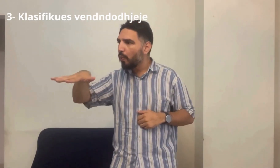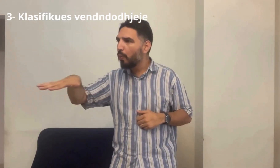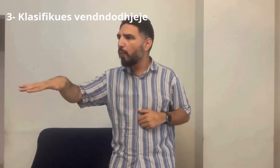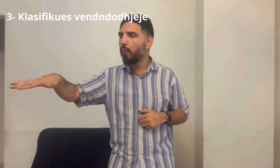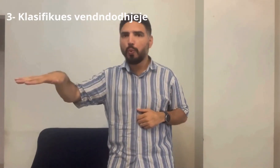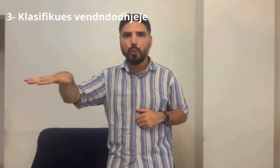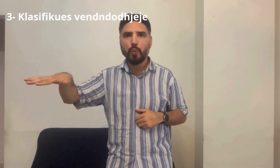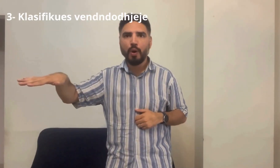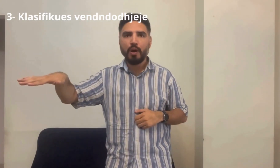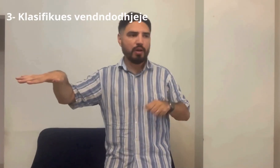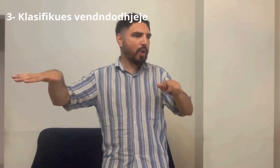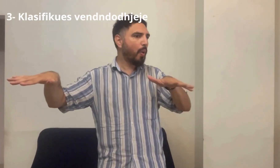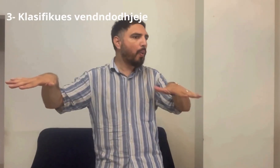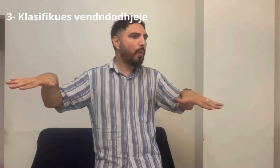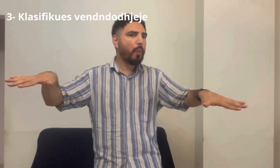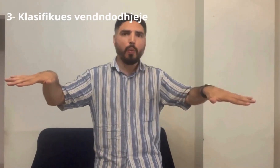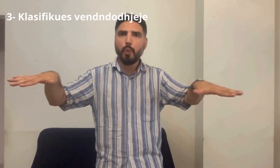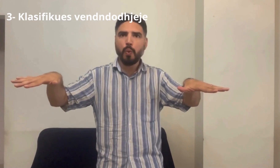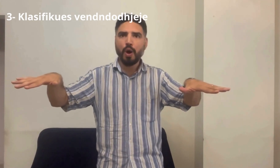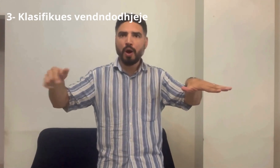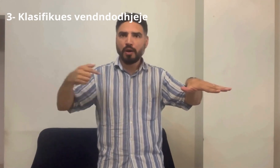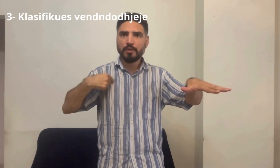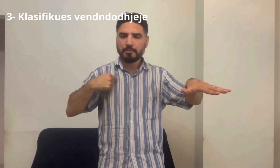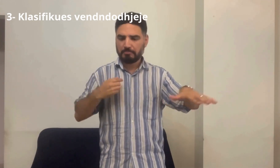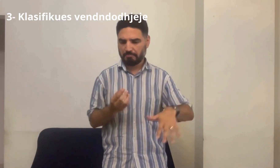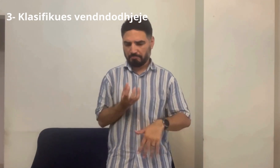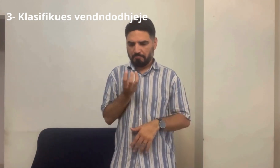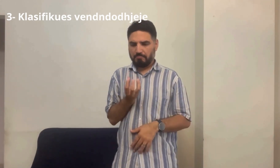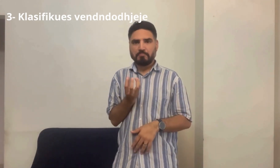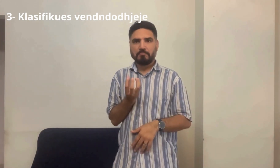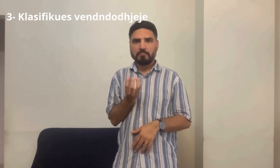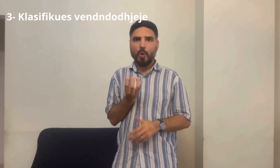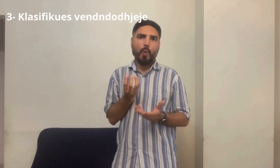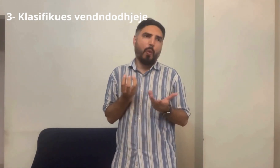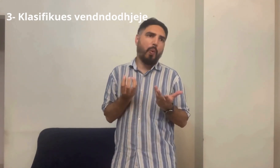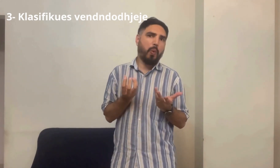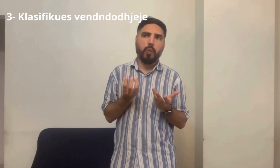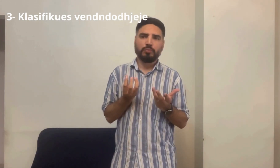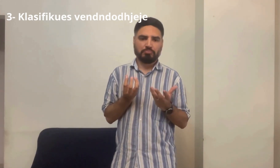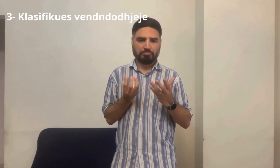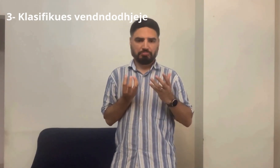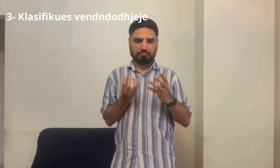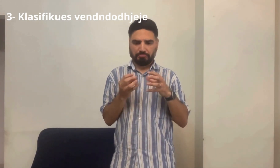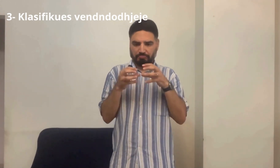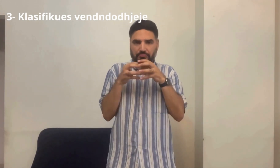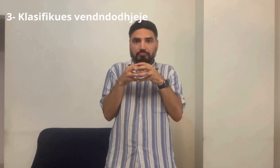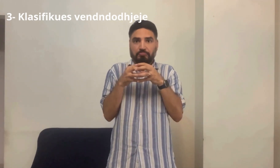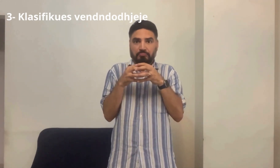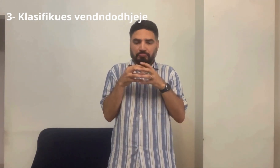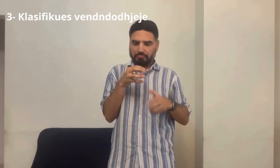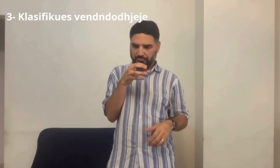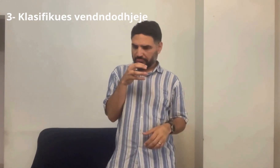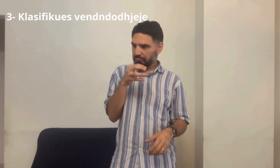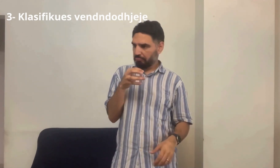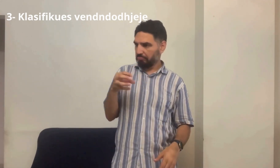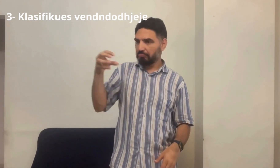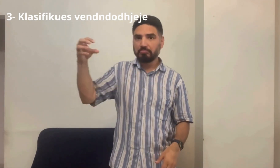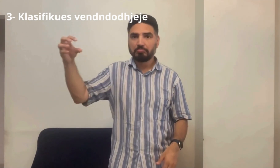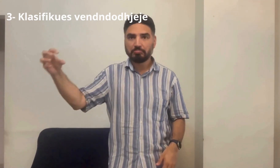divided into different areas. With one or both hands, I can place an object to my